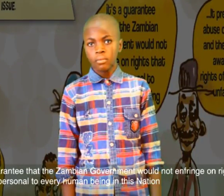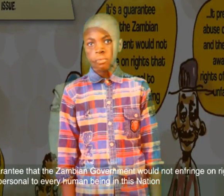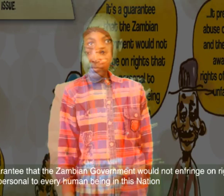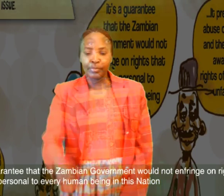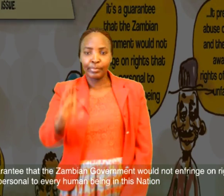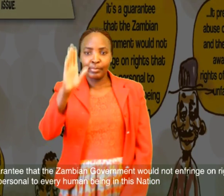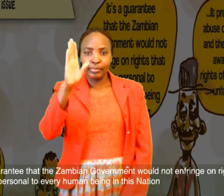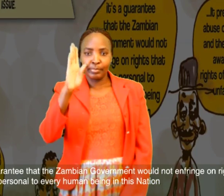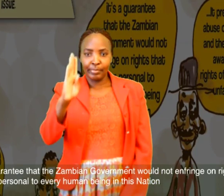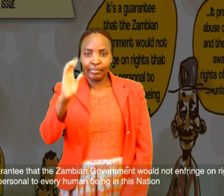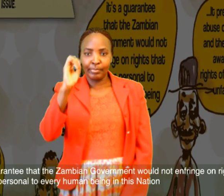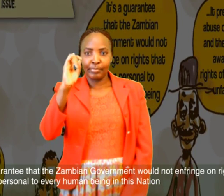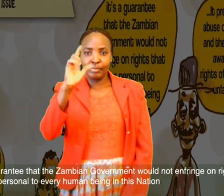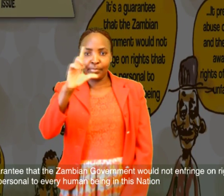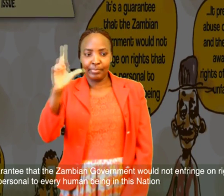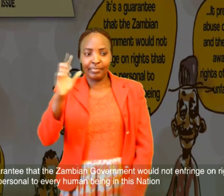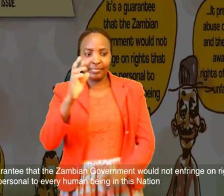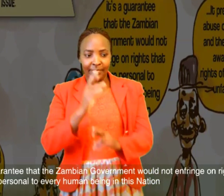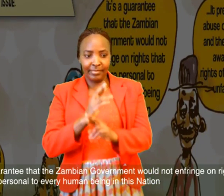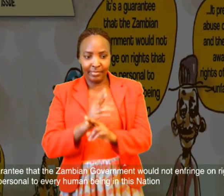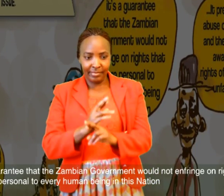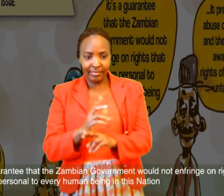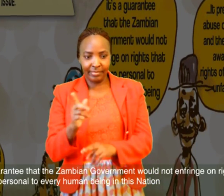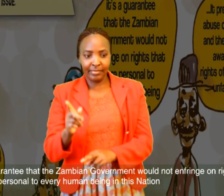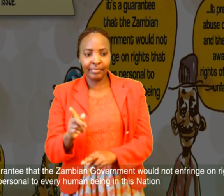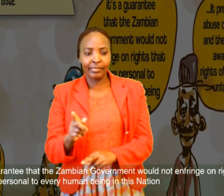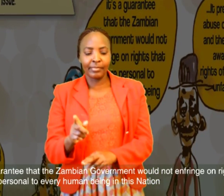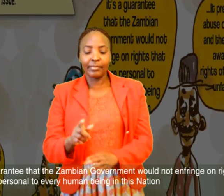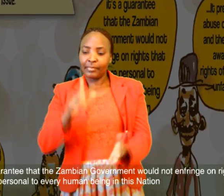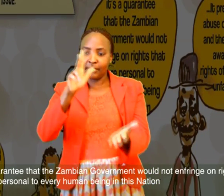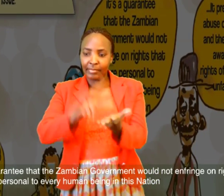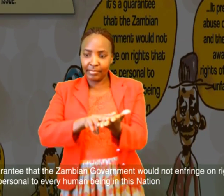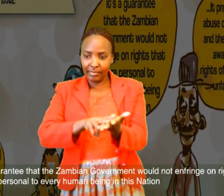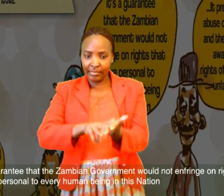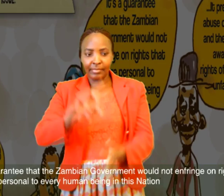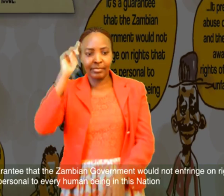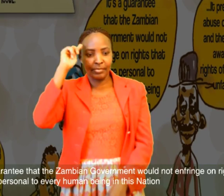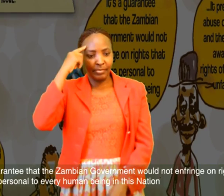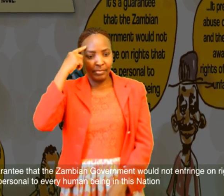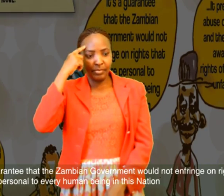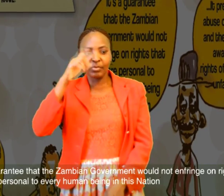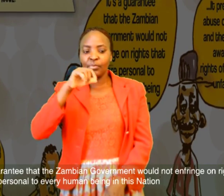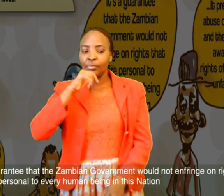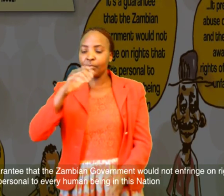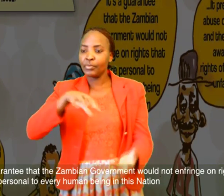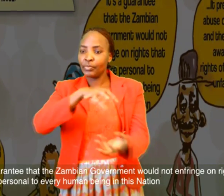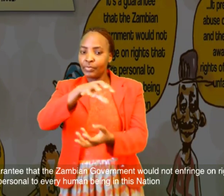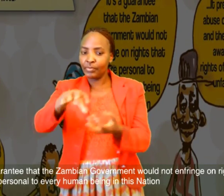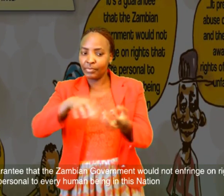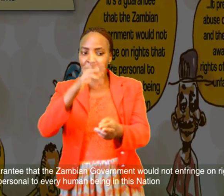It's a guarantee that the Zambian government would not infringe on rights that are personal to every human being in this